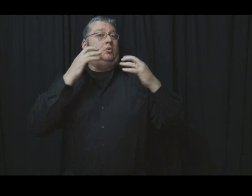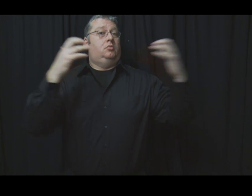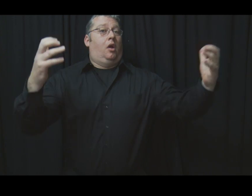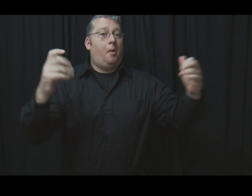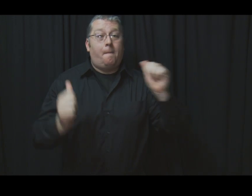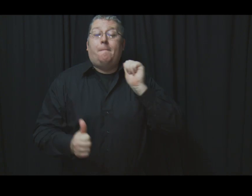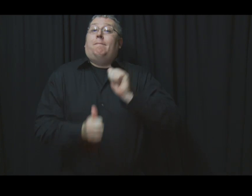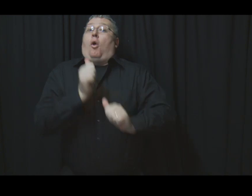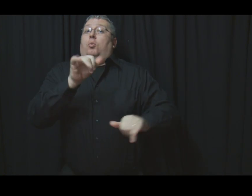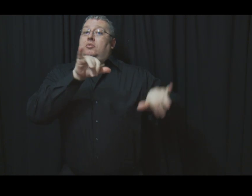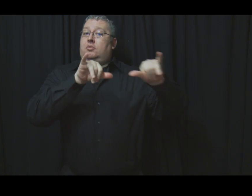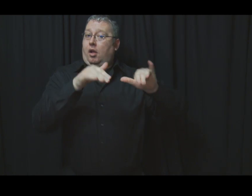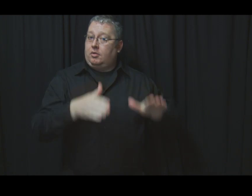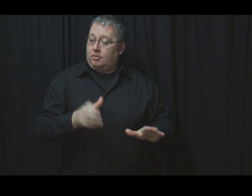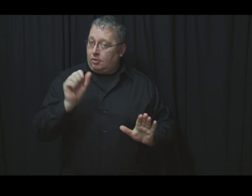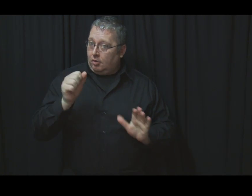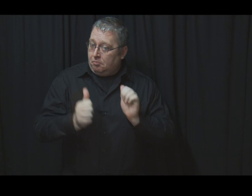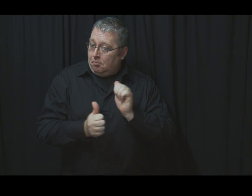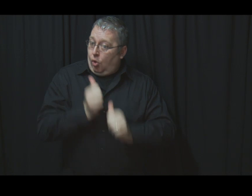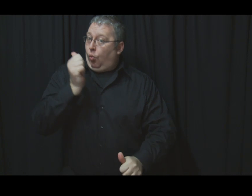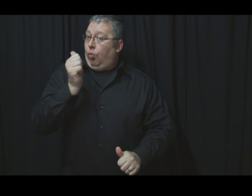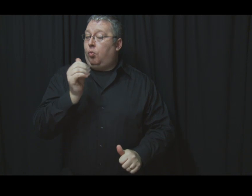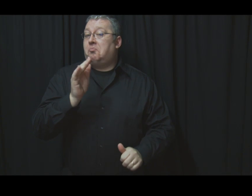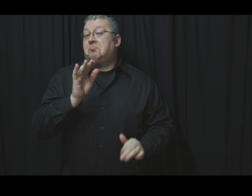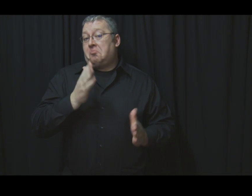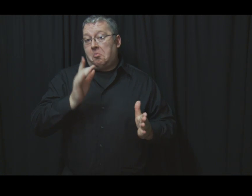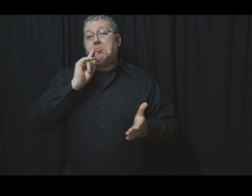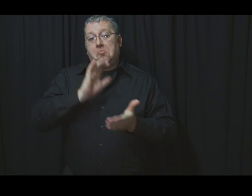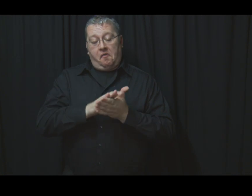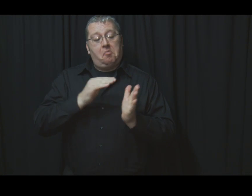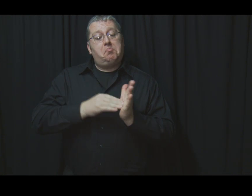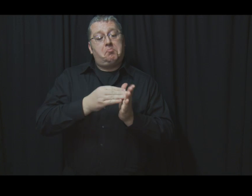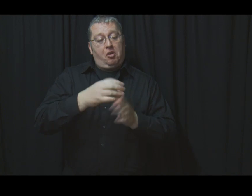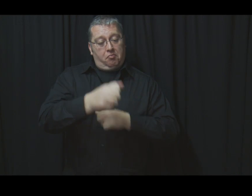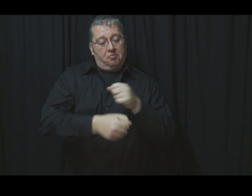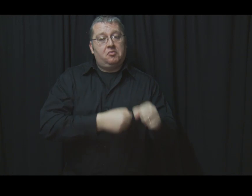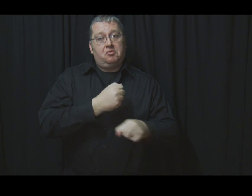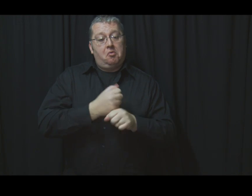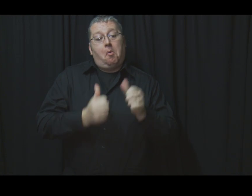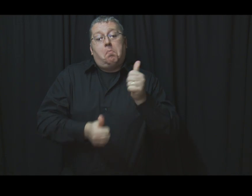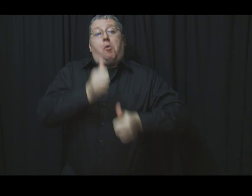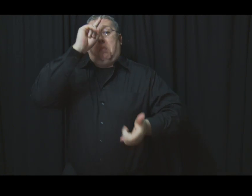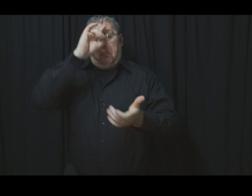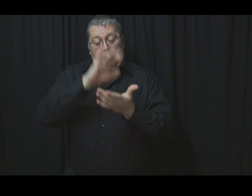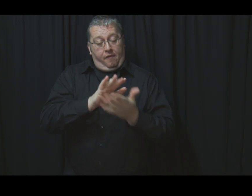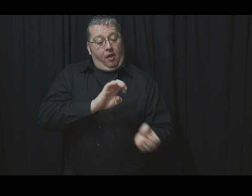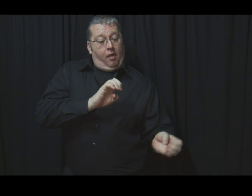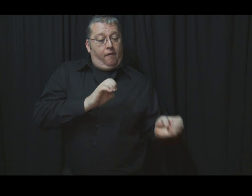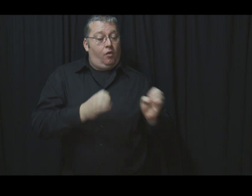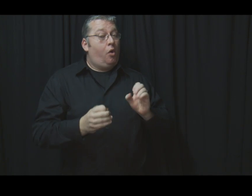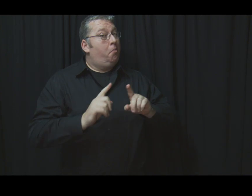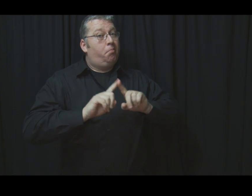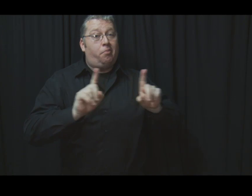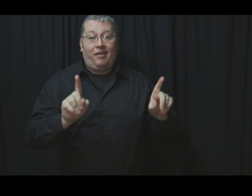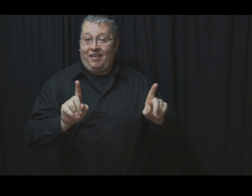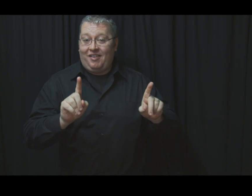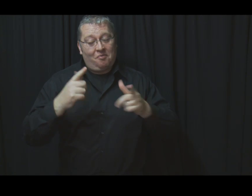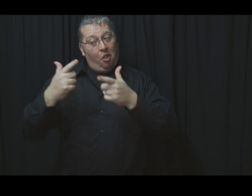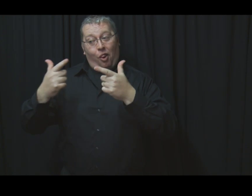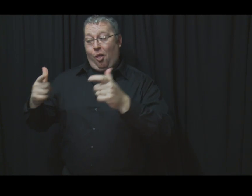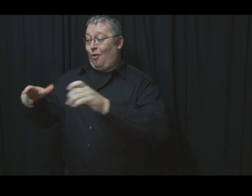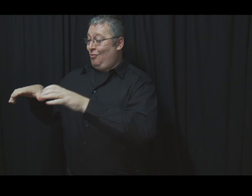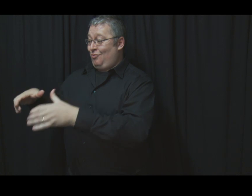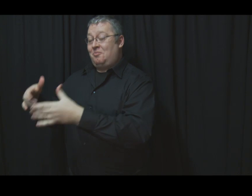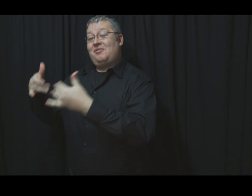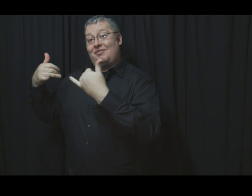of scientists would believe in millions of years. The majority would believe in evolution, but there's a large group out there that